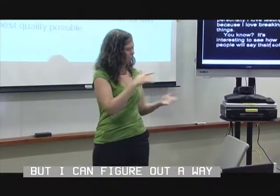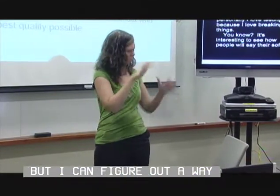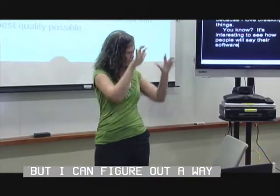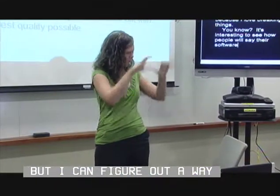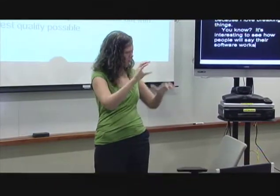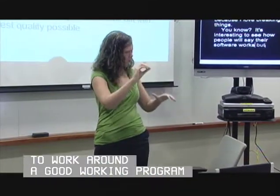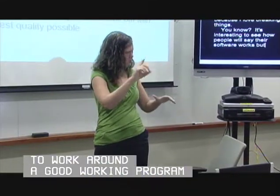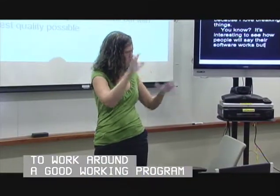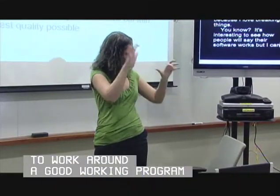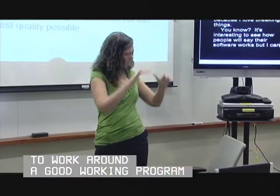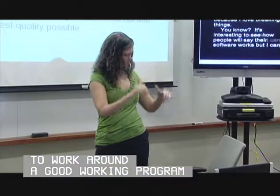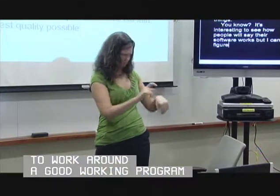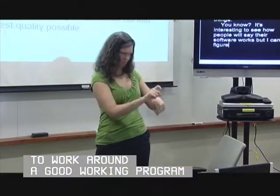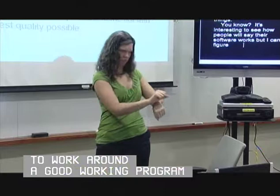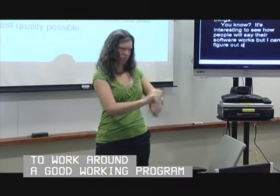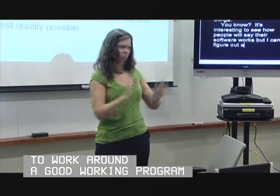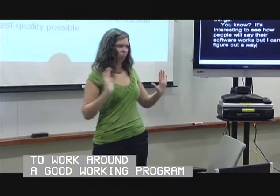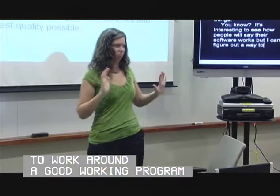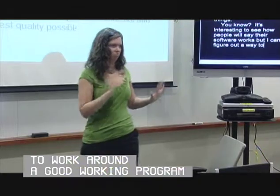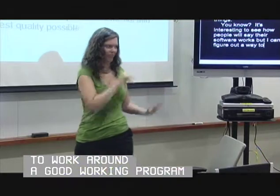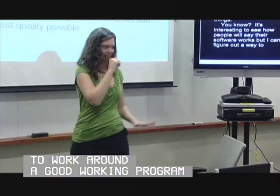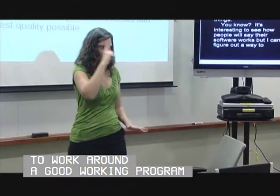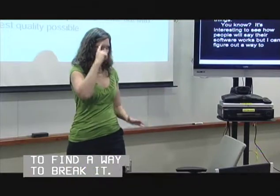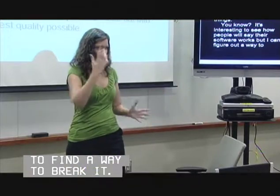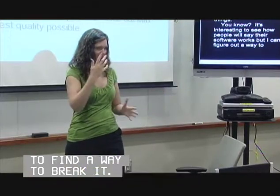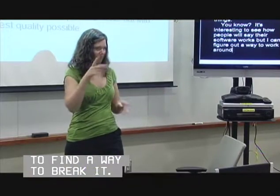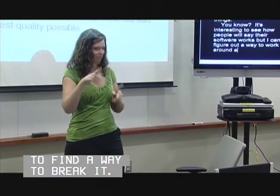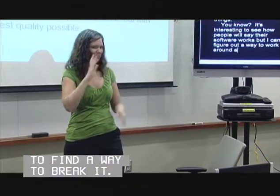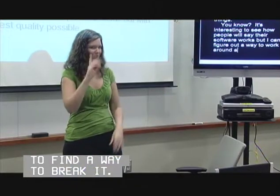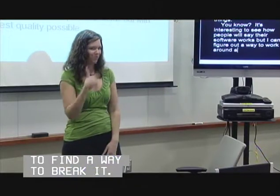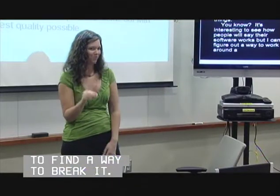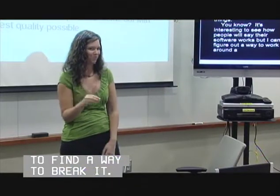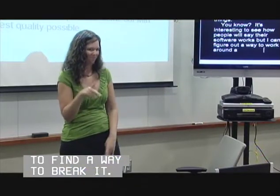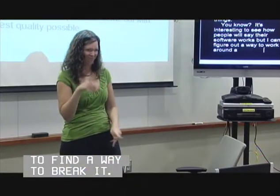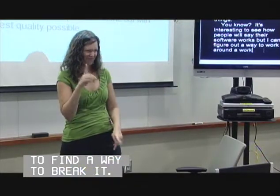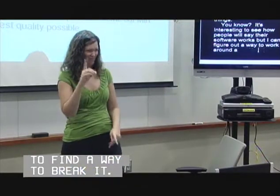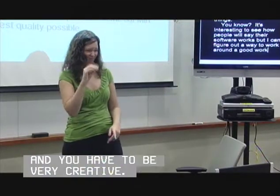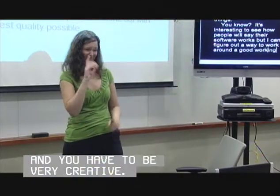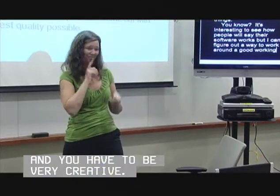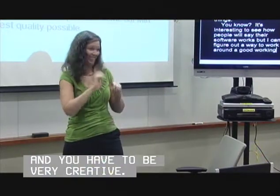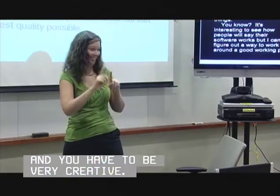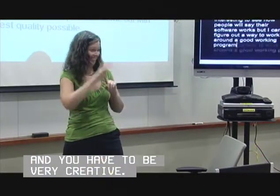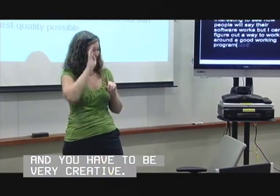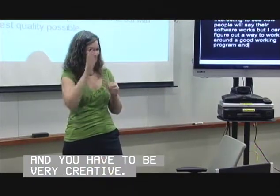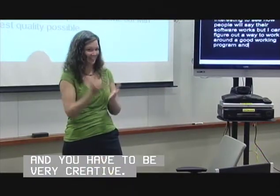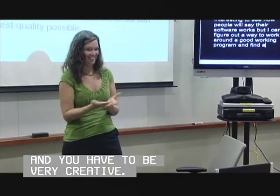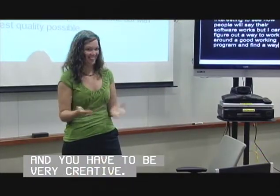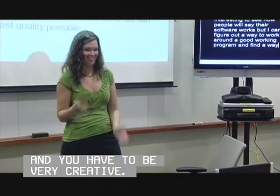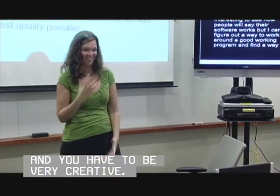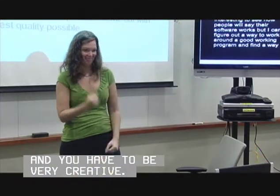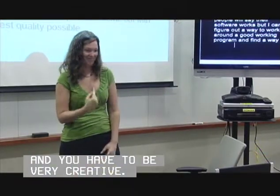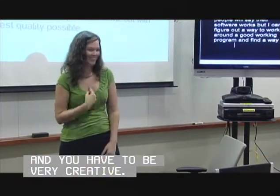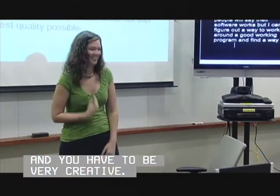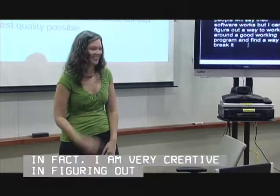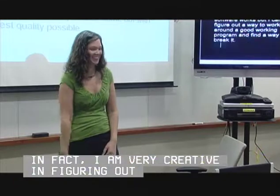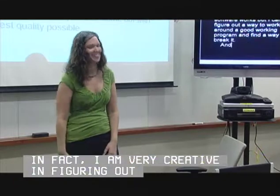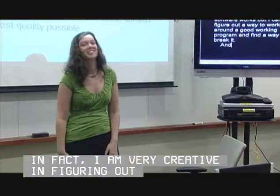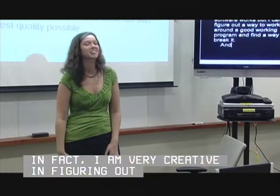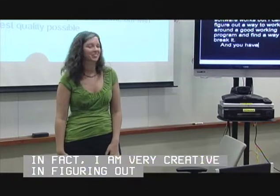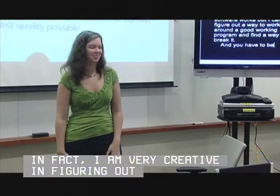way to work around a good working program to find a way to break it. And you have to be very creative. In fact, I am very